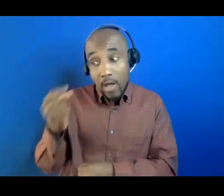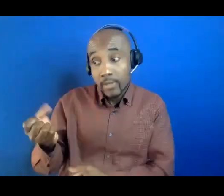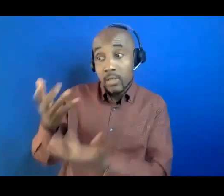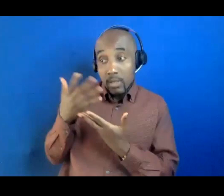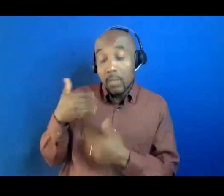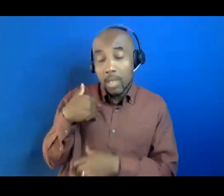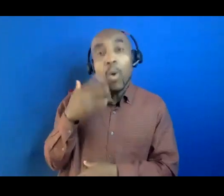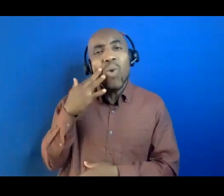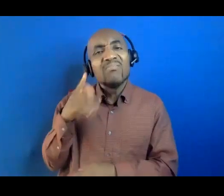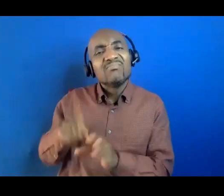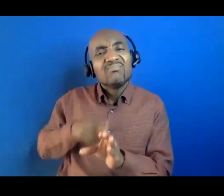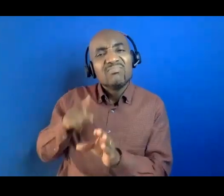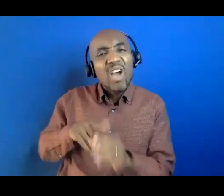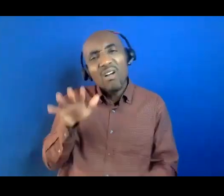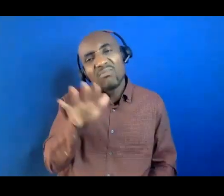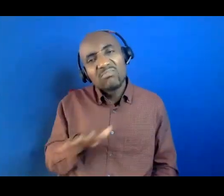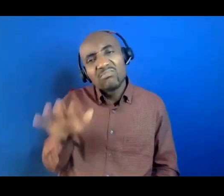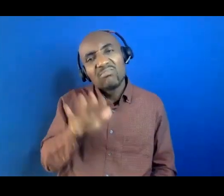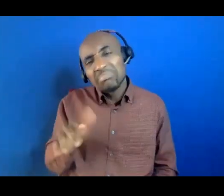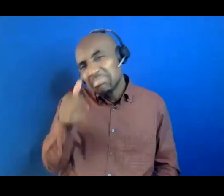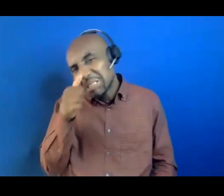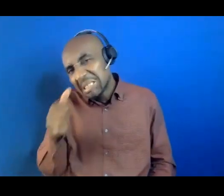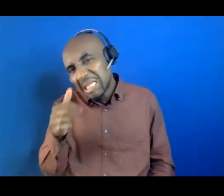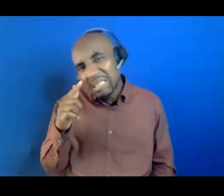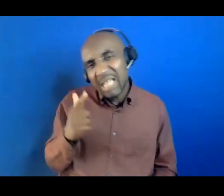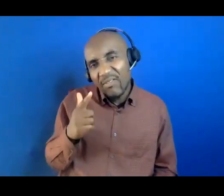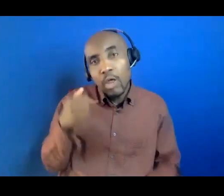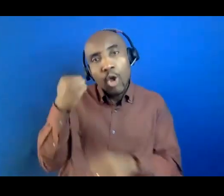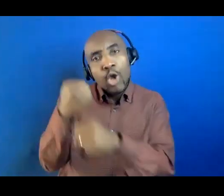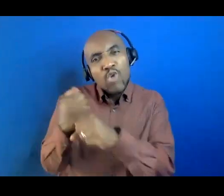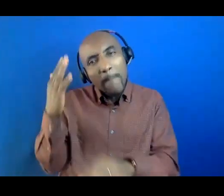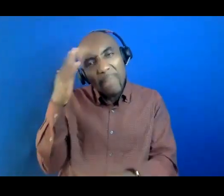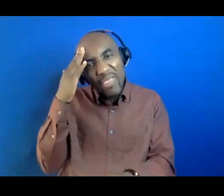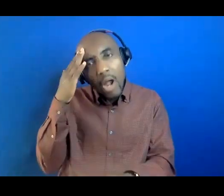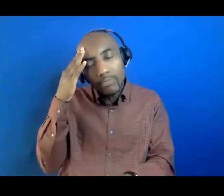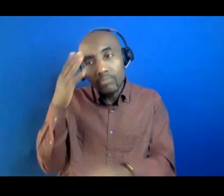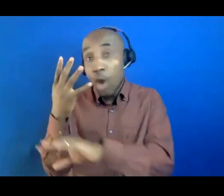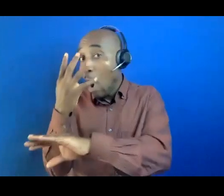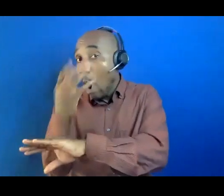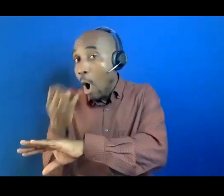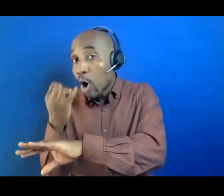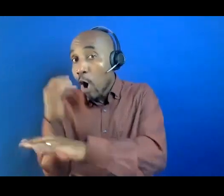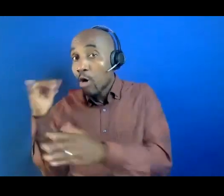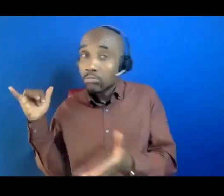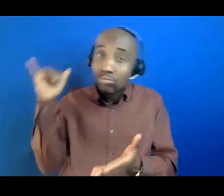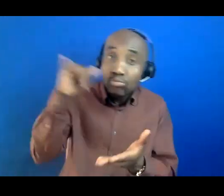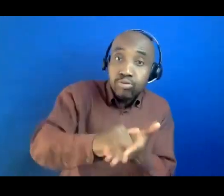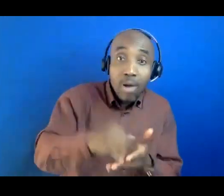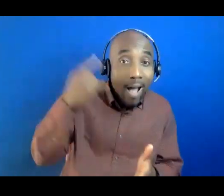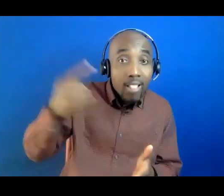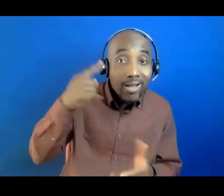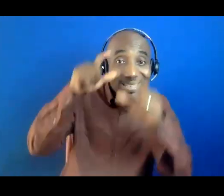When I was very young, probably around 6 or 7 years old, my grandma would fly from Hong Kong to London and she would stay with us